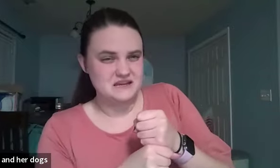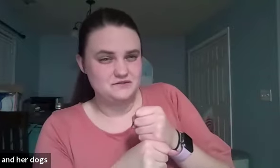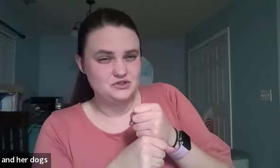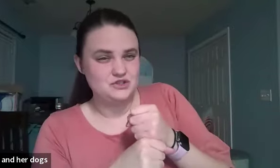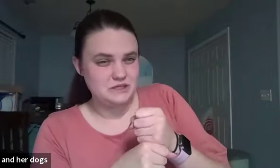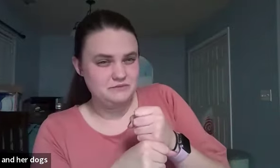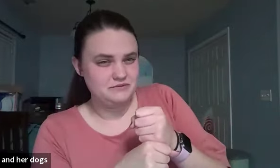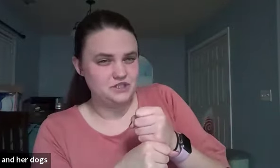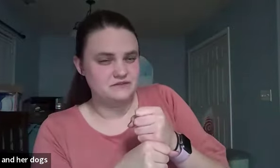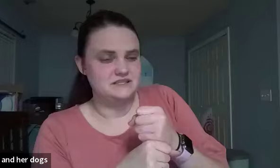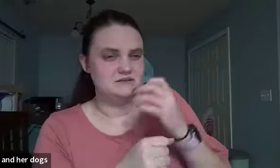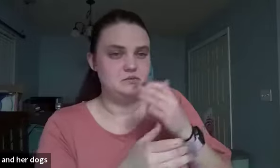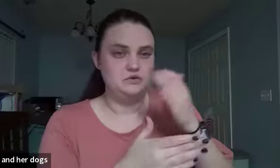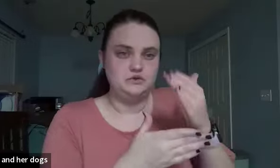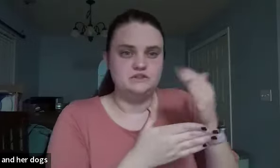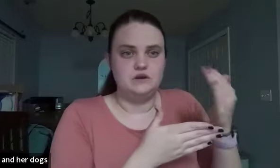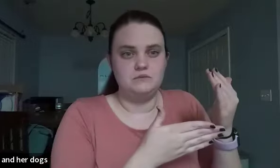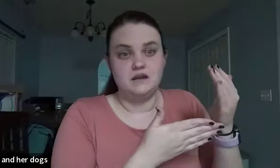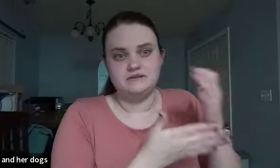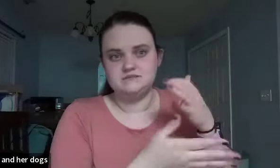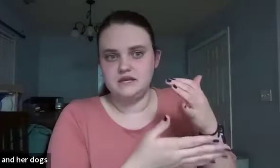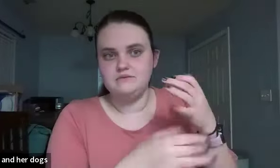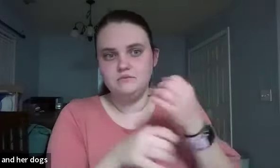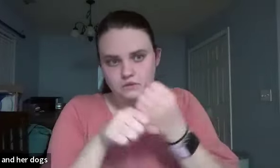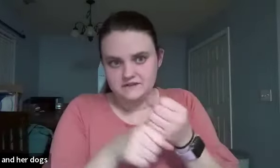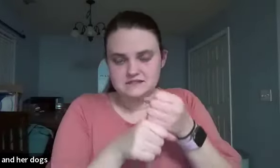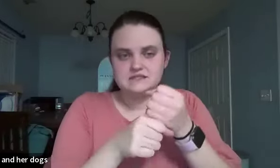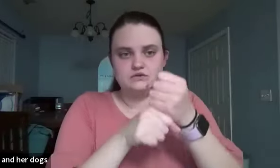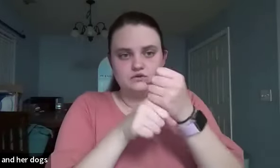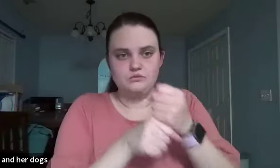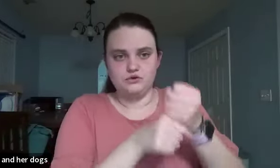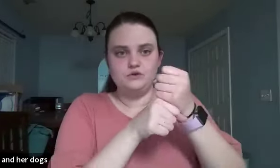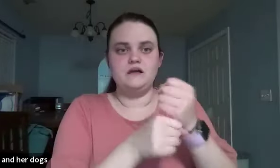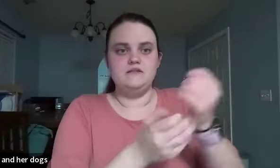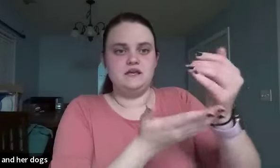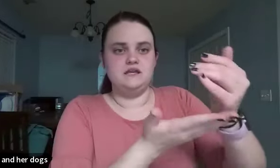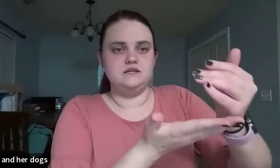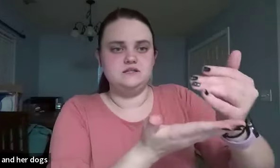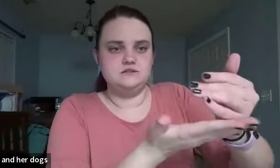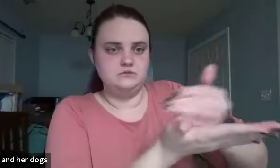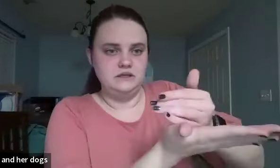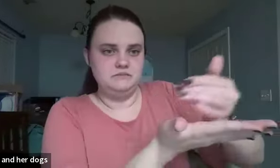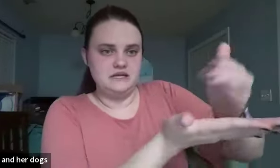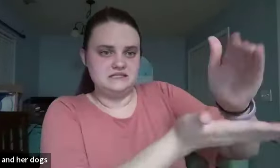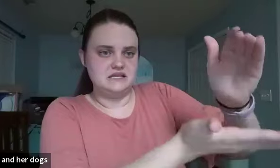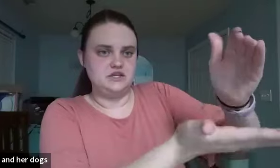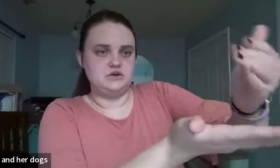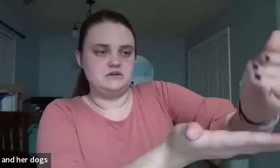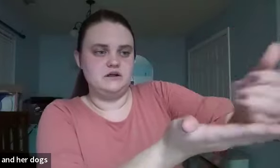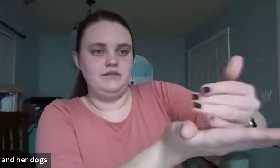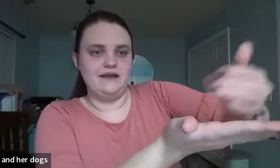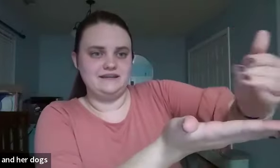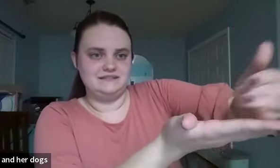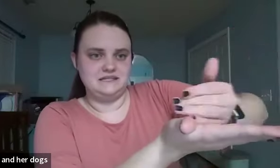the sign for sweep, which I've seen some people use to help kind of explain what this is. So it'll go broom and then sweep. And it's like you're